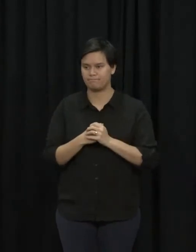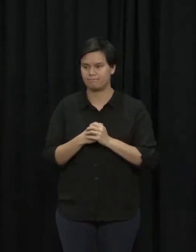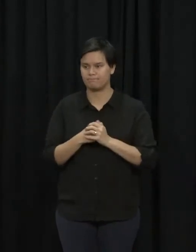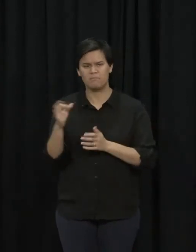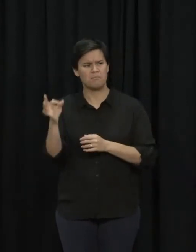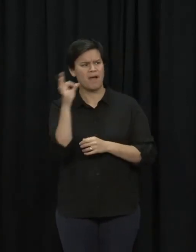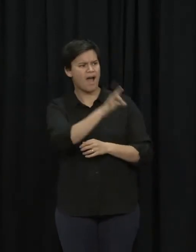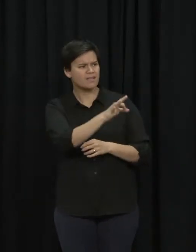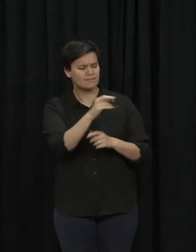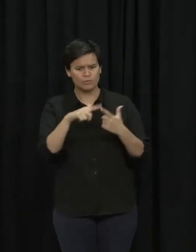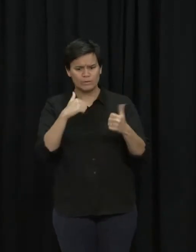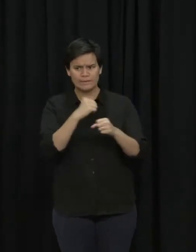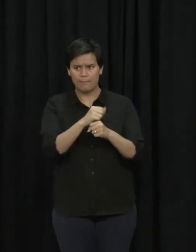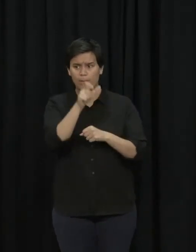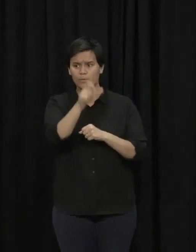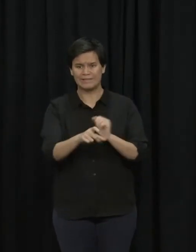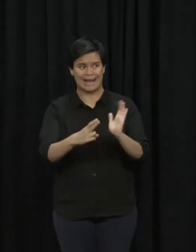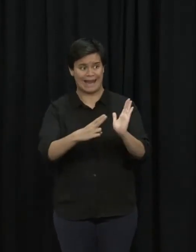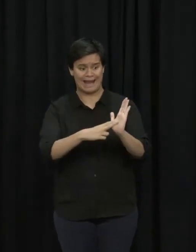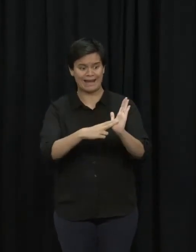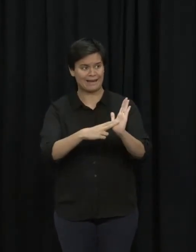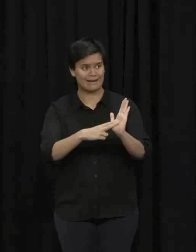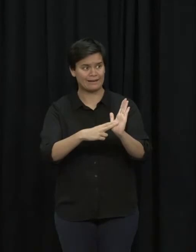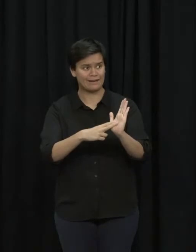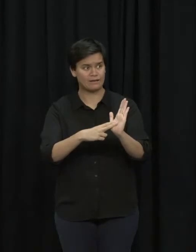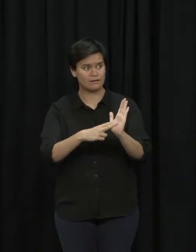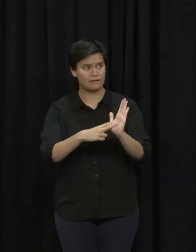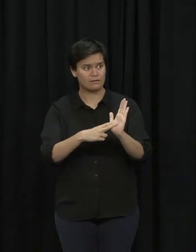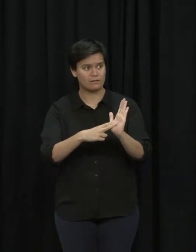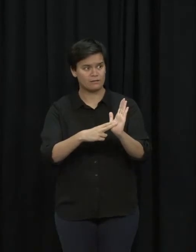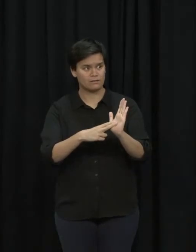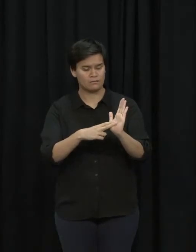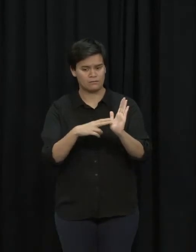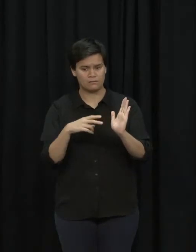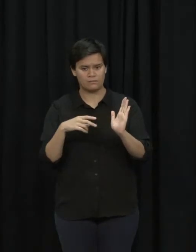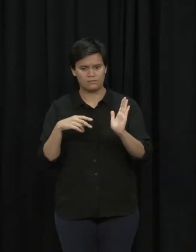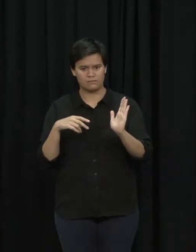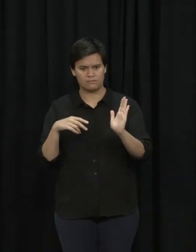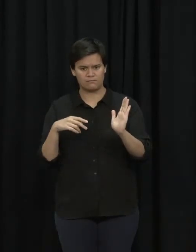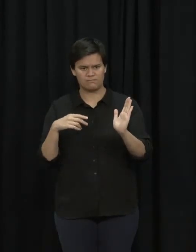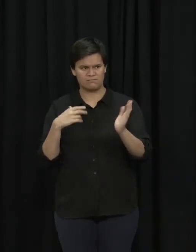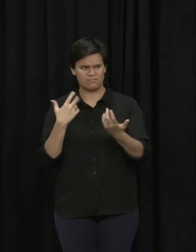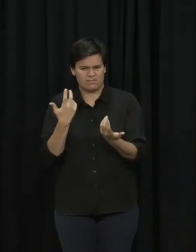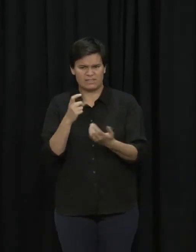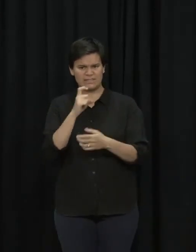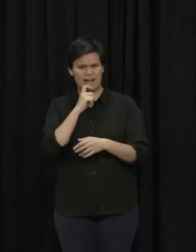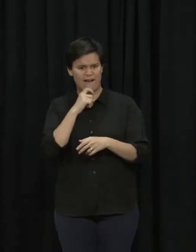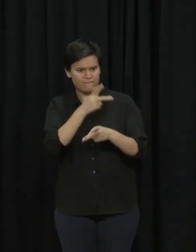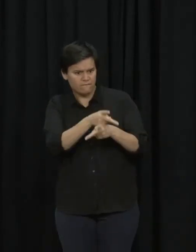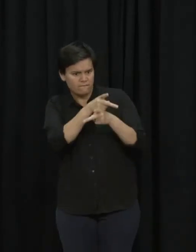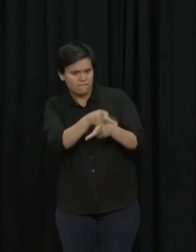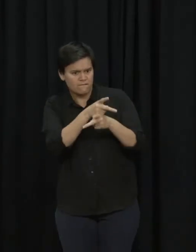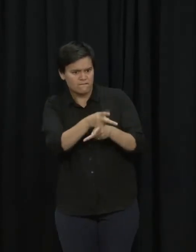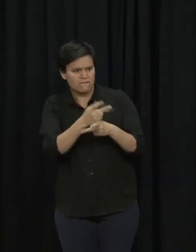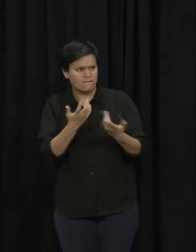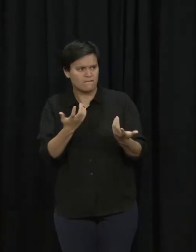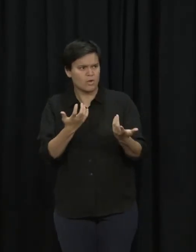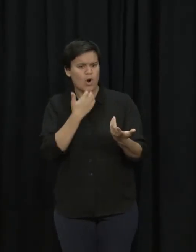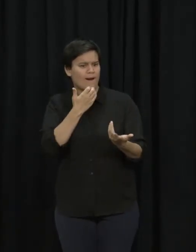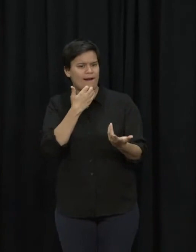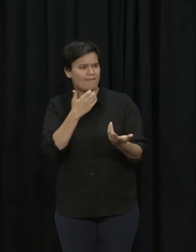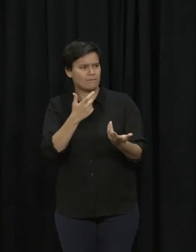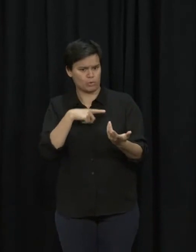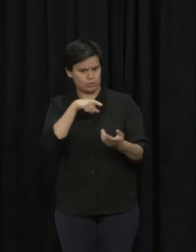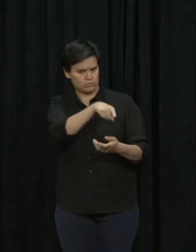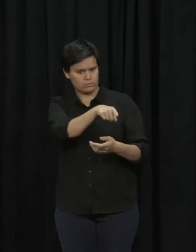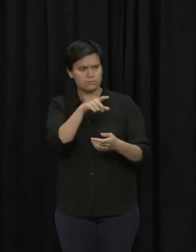example, they're not obviously being actively managed by the officials, but they're breaking the rules that they should know. And what message